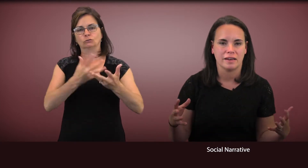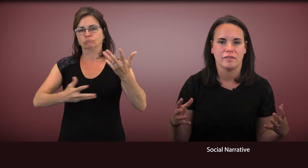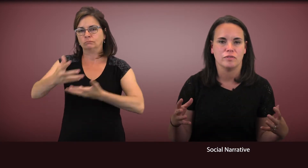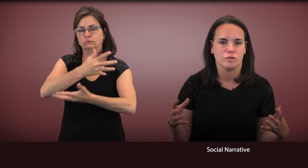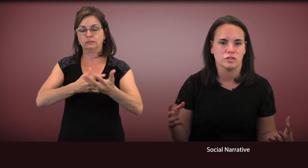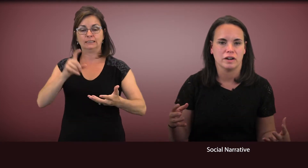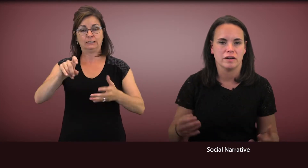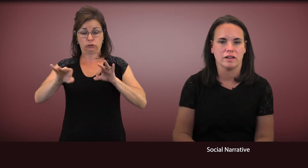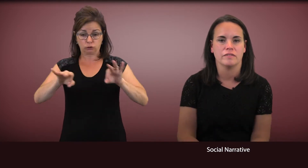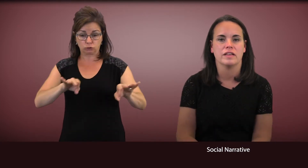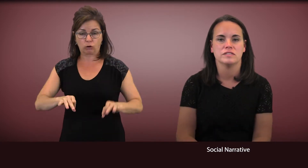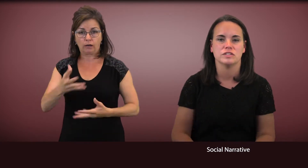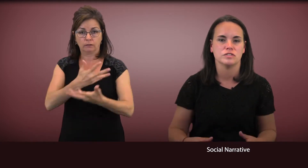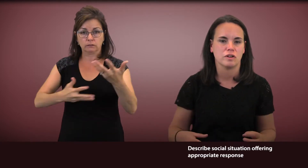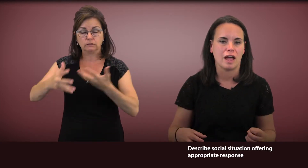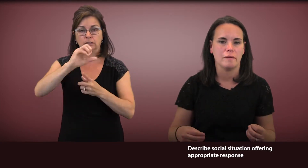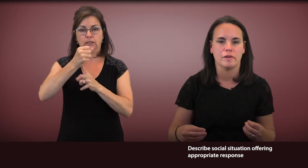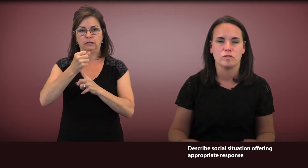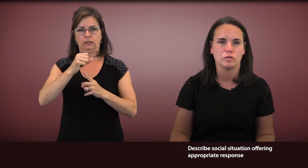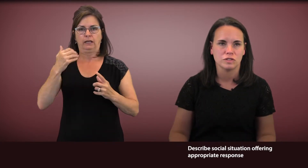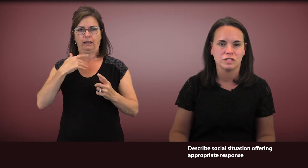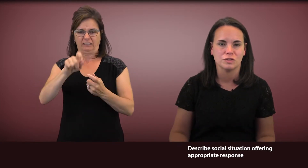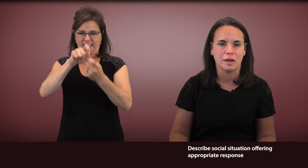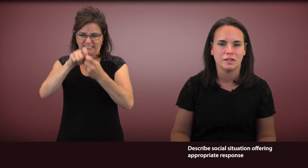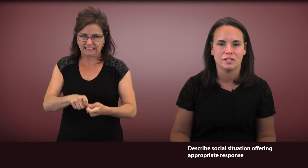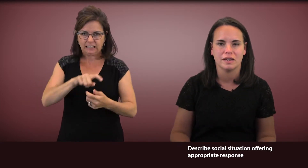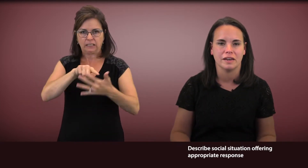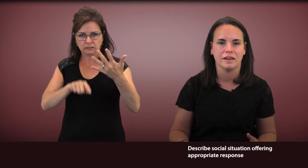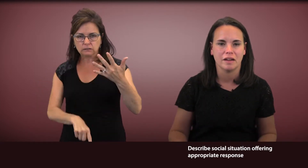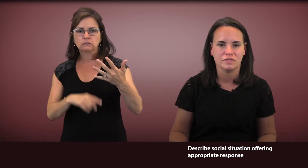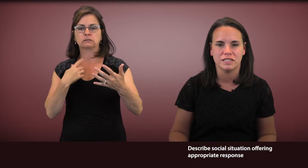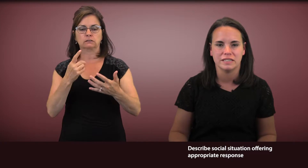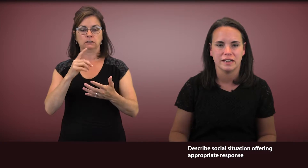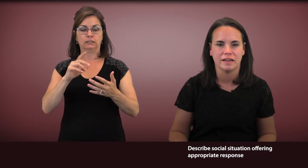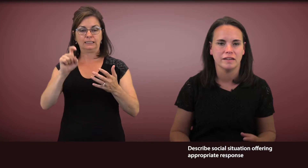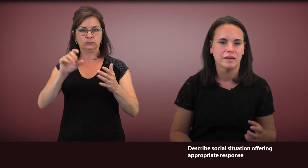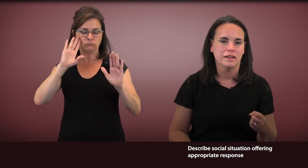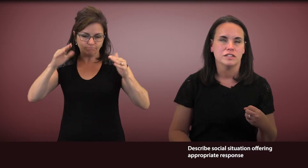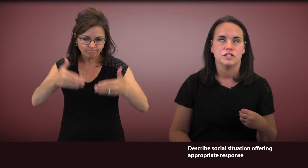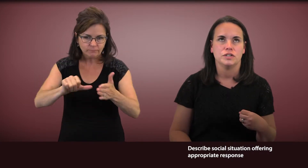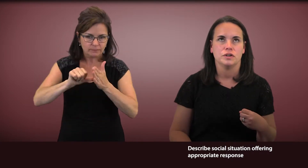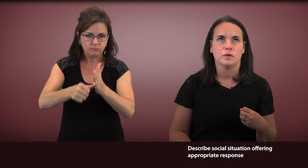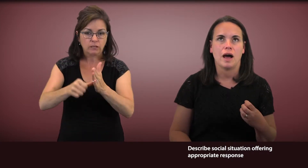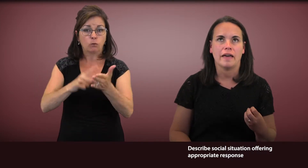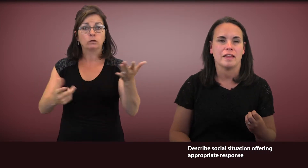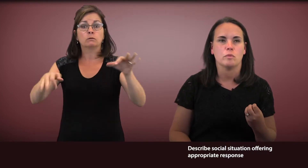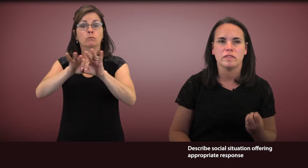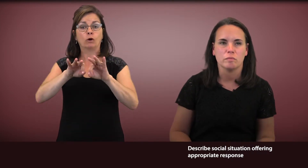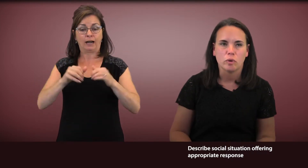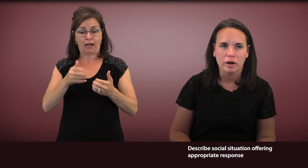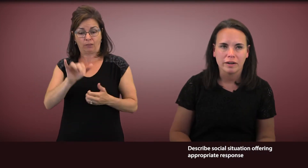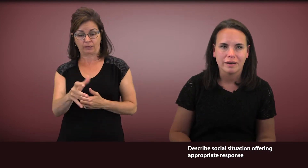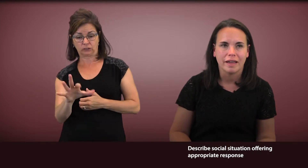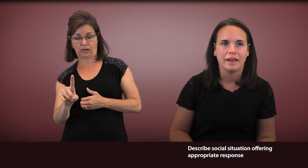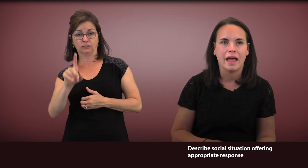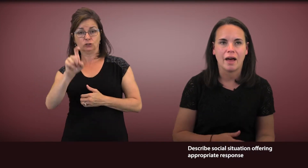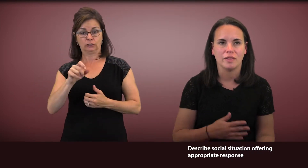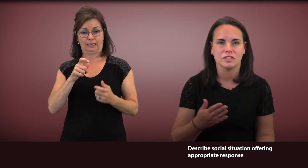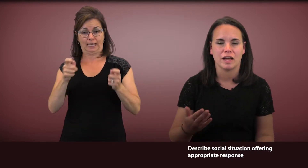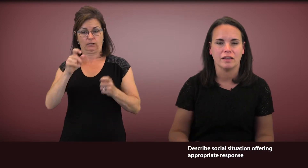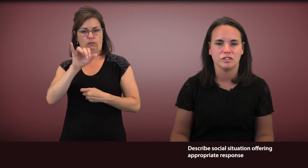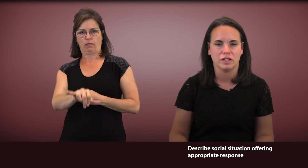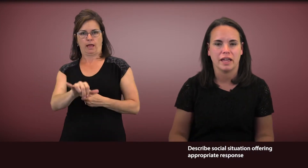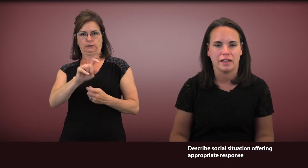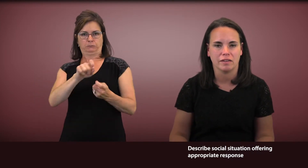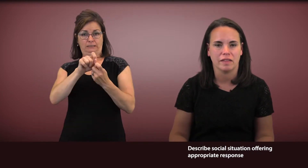any kind of social narrative is to describe a social situation in enough detail to highlight what's important and how